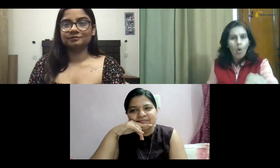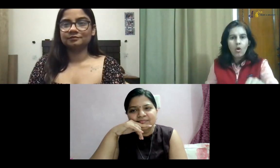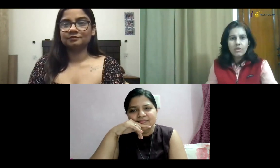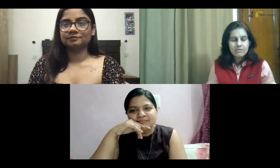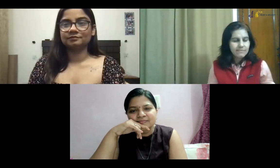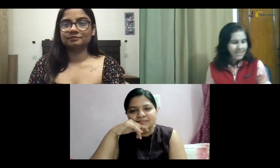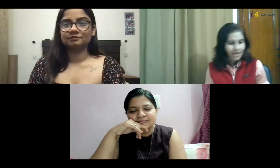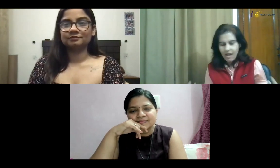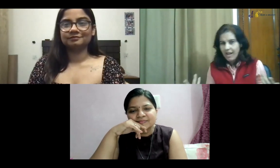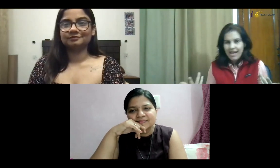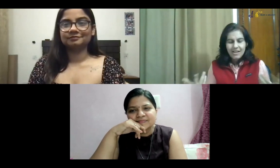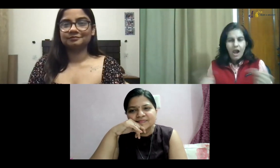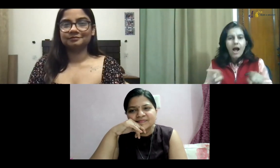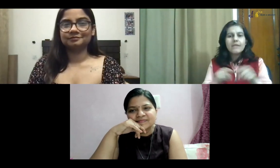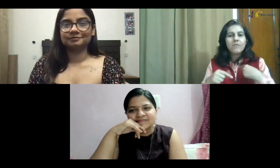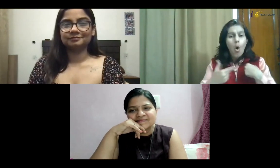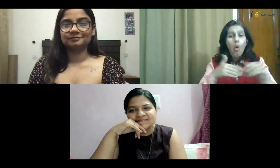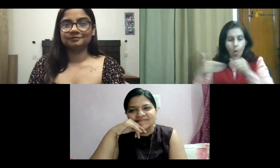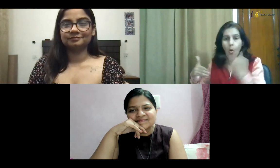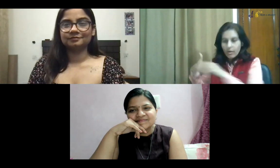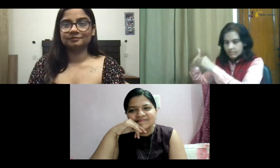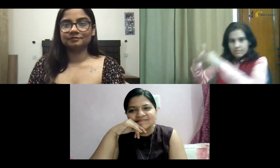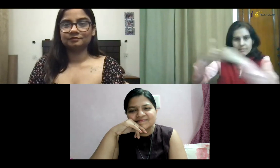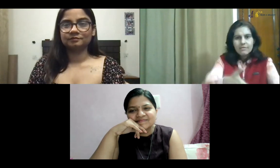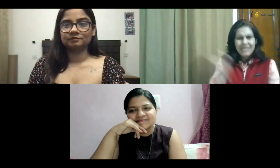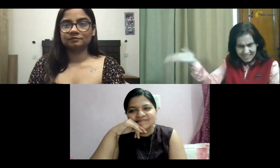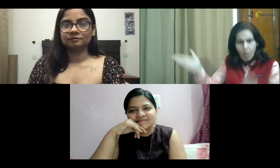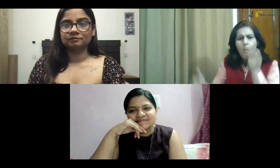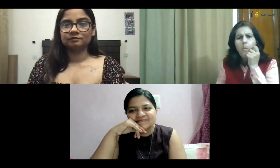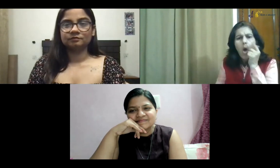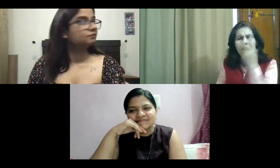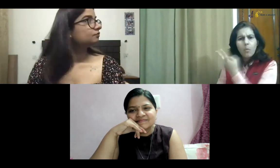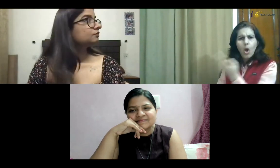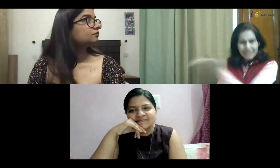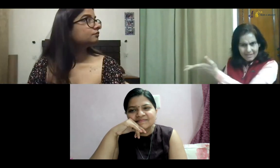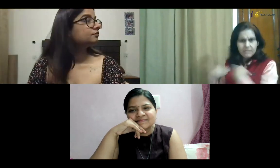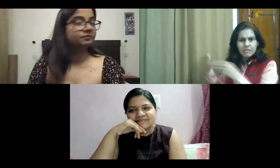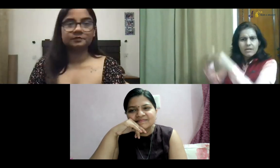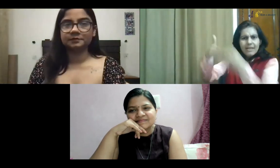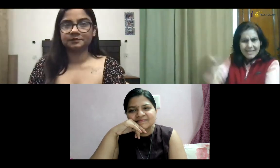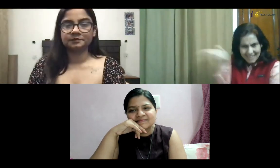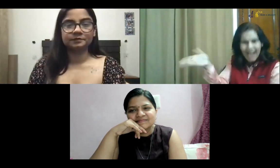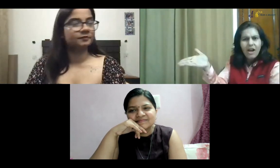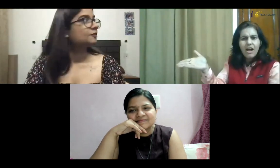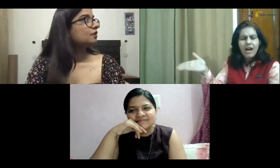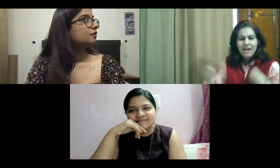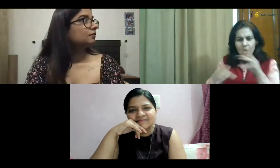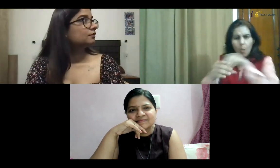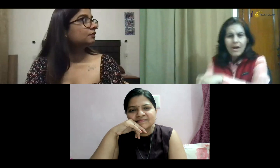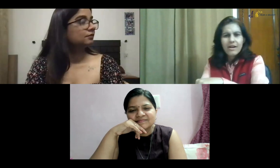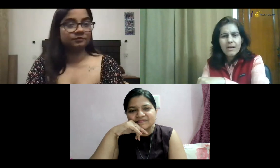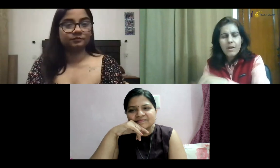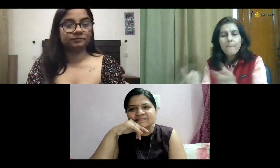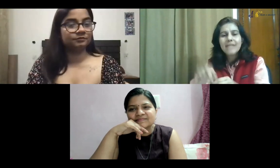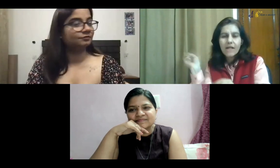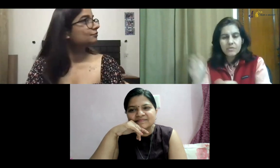no, don't copy. You don't have to copy from other people. So my friends, they asked me that you